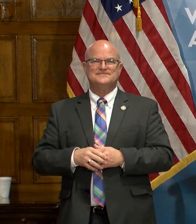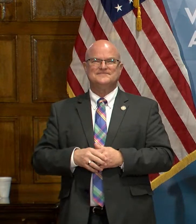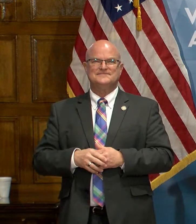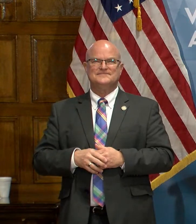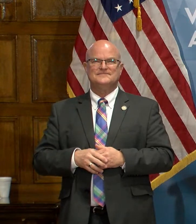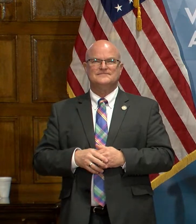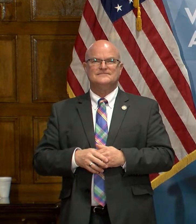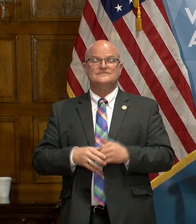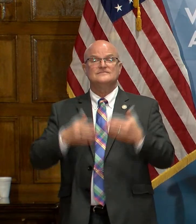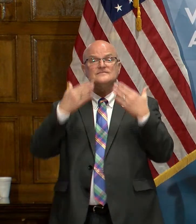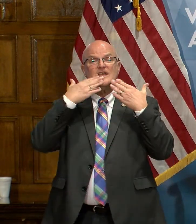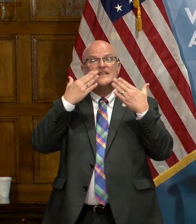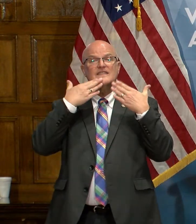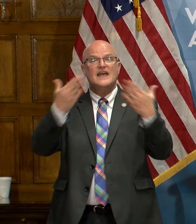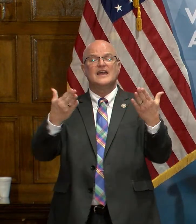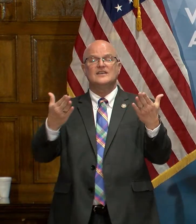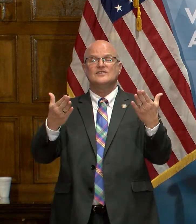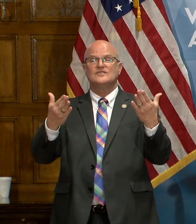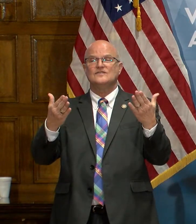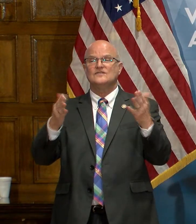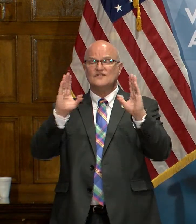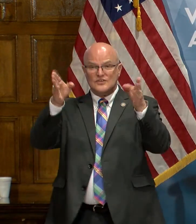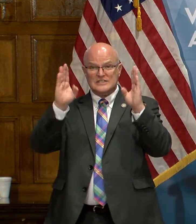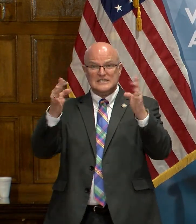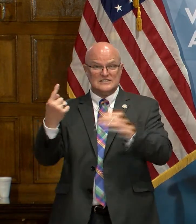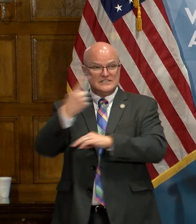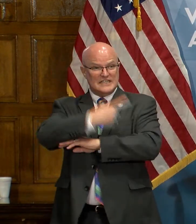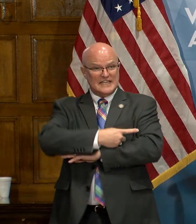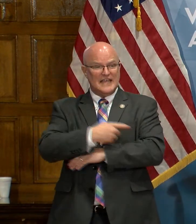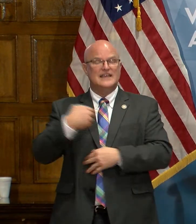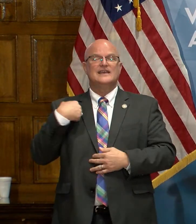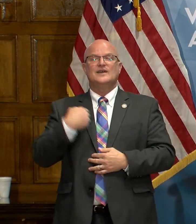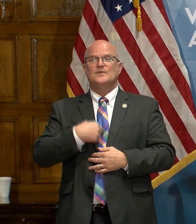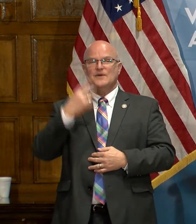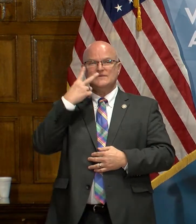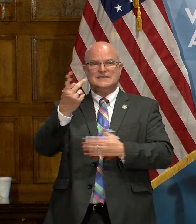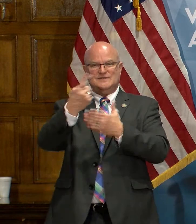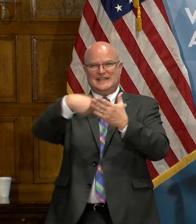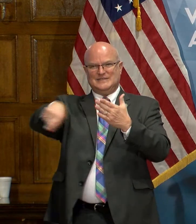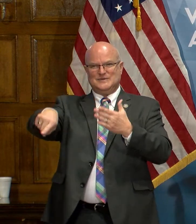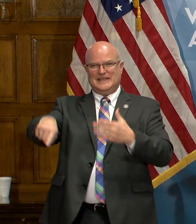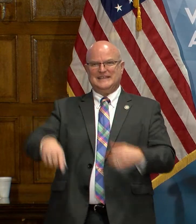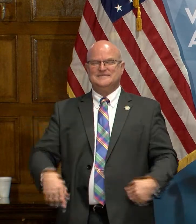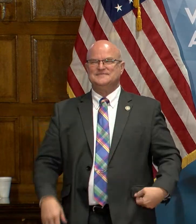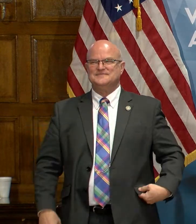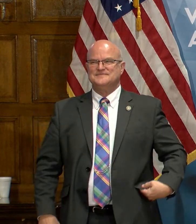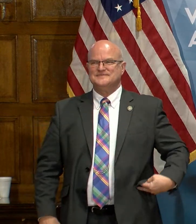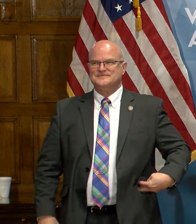Thank you for your attention today, and we will see you next week.